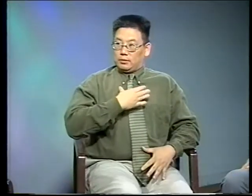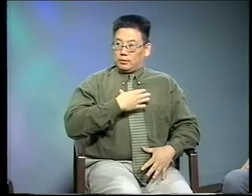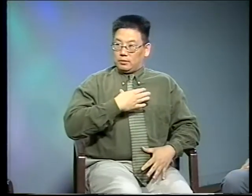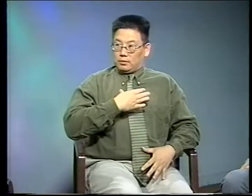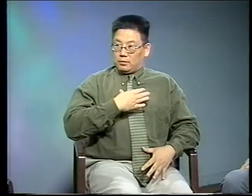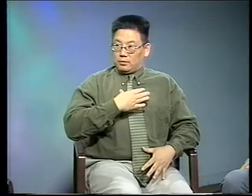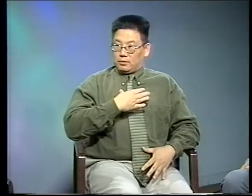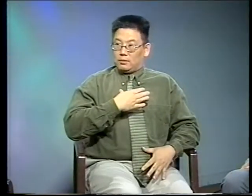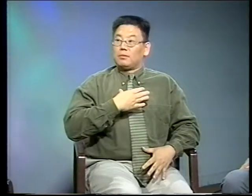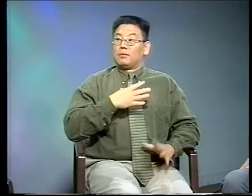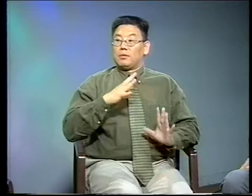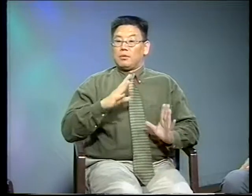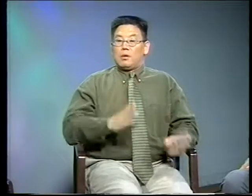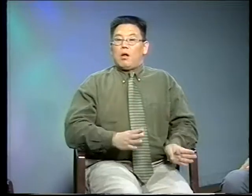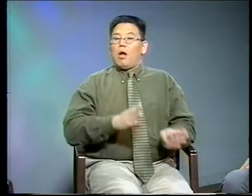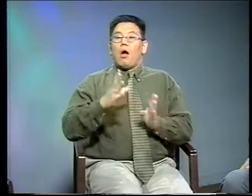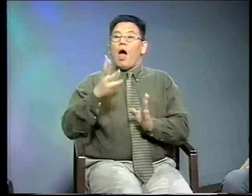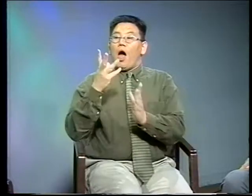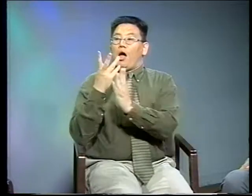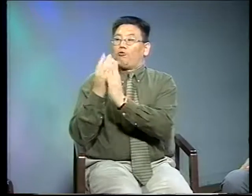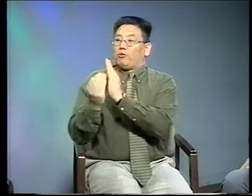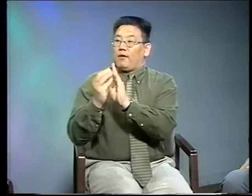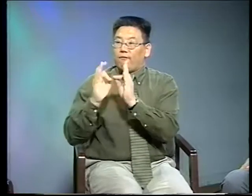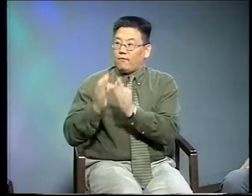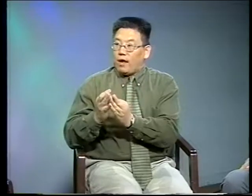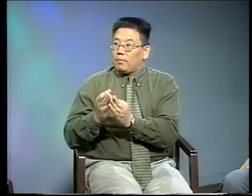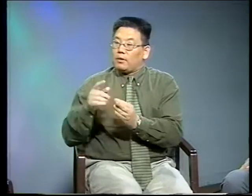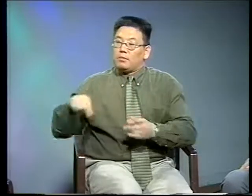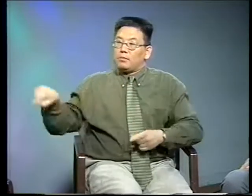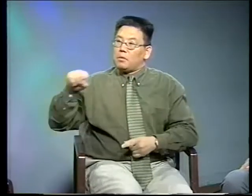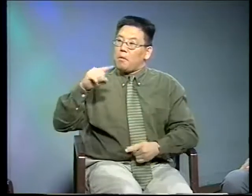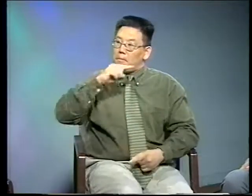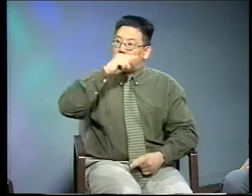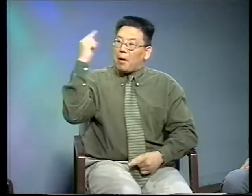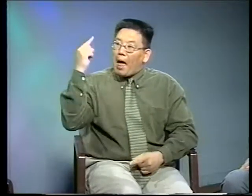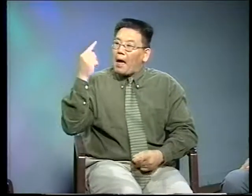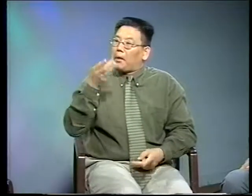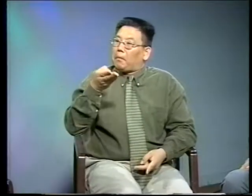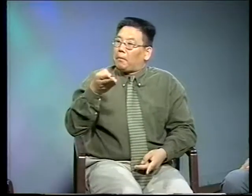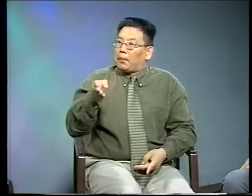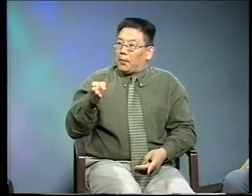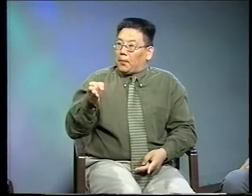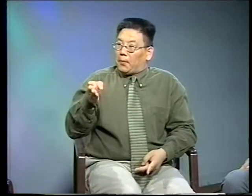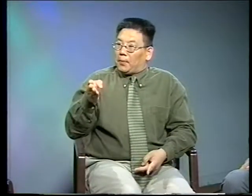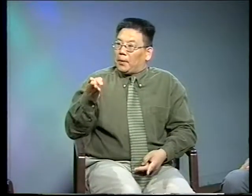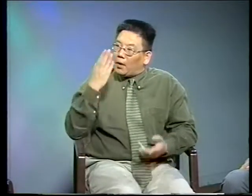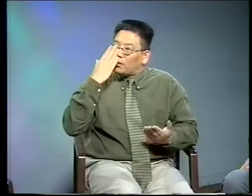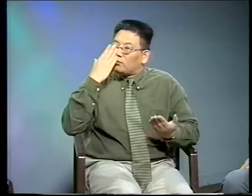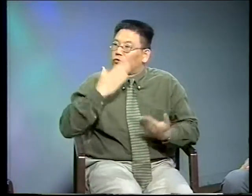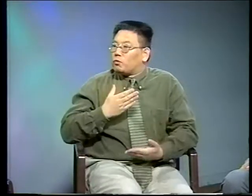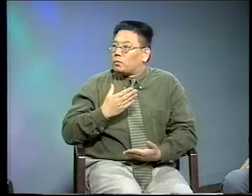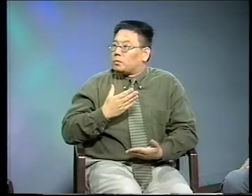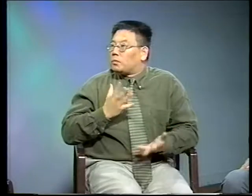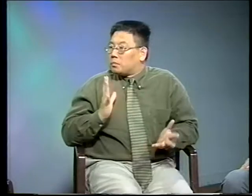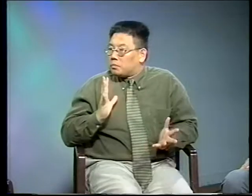all members of the family wear white, and those that are not members of the family wear black or blue,